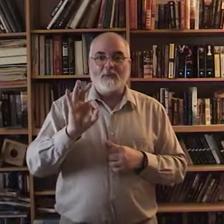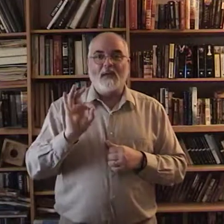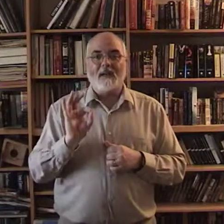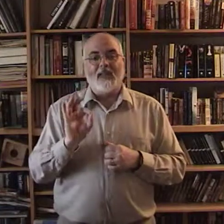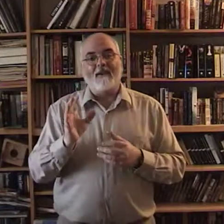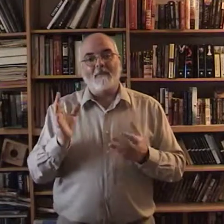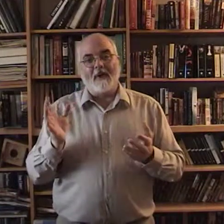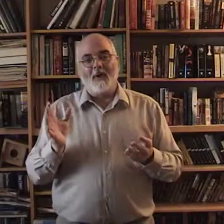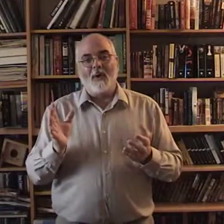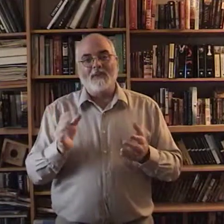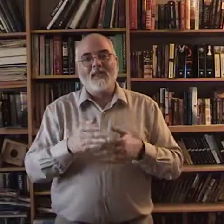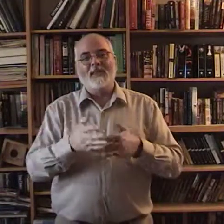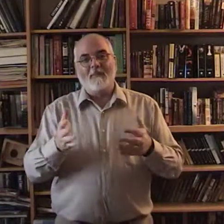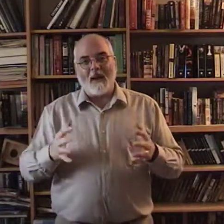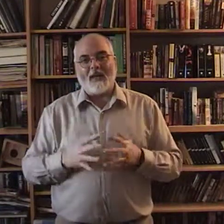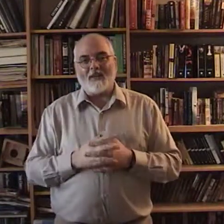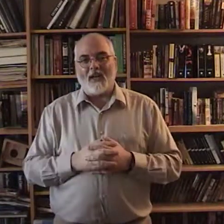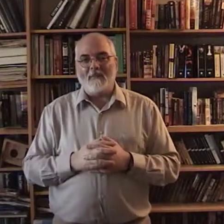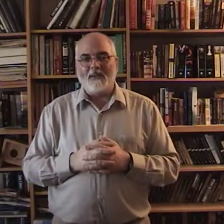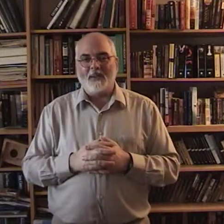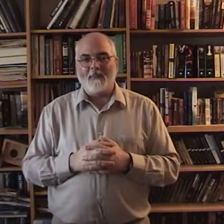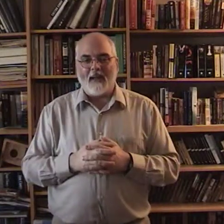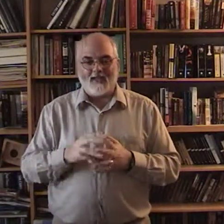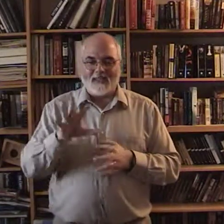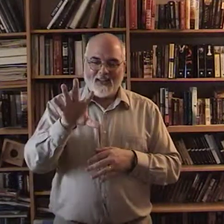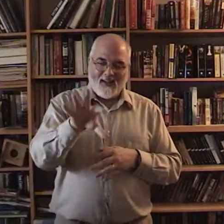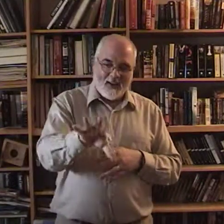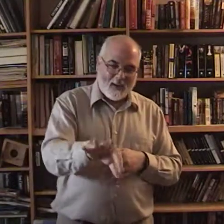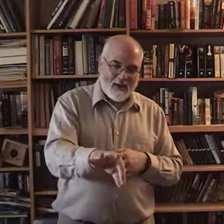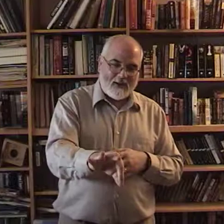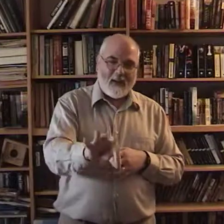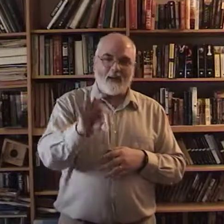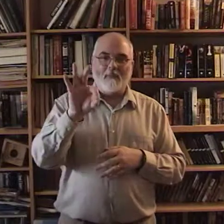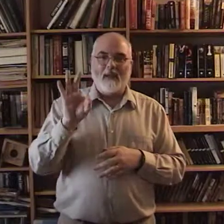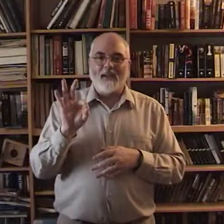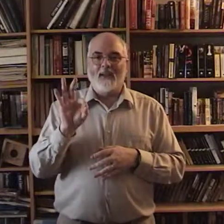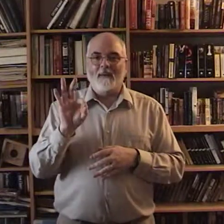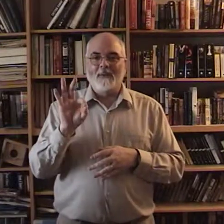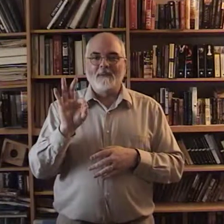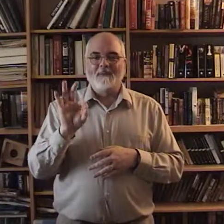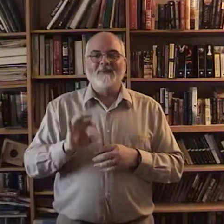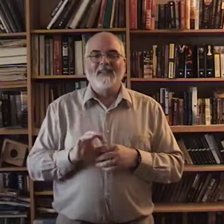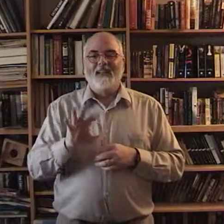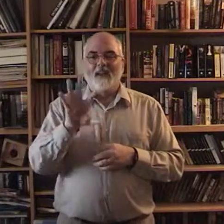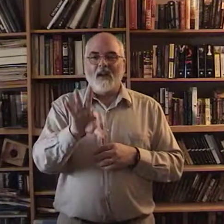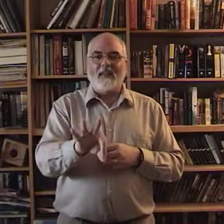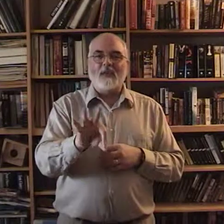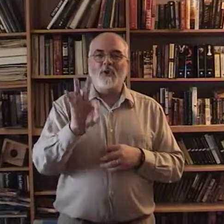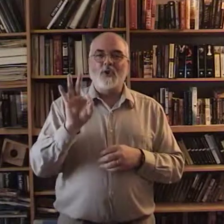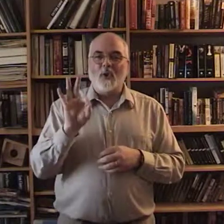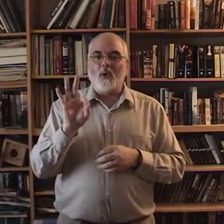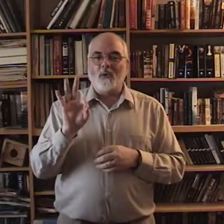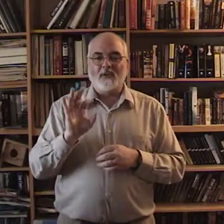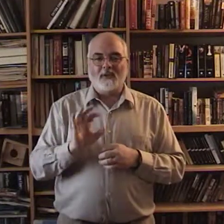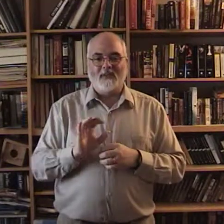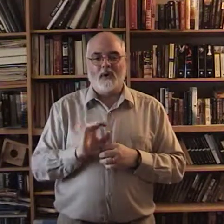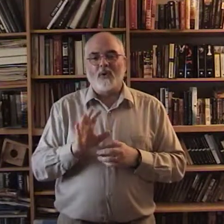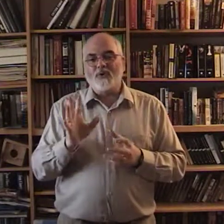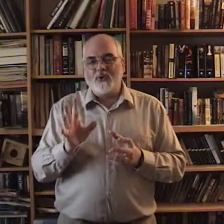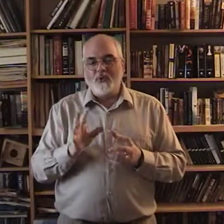because everybody knows the black jelly beans are the best. You reach down and you pick it up. All right, that's chose or